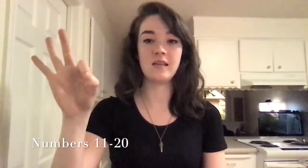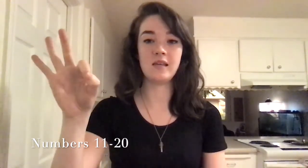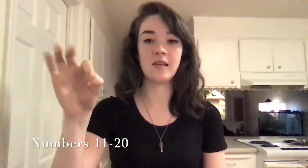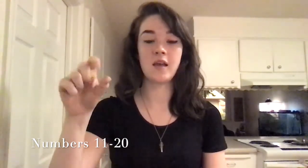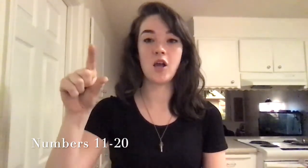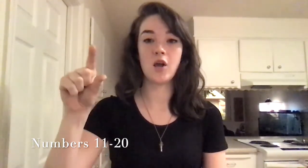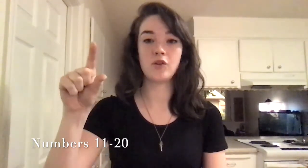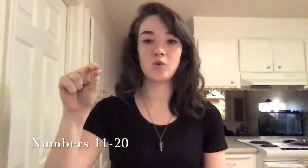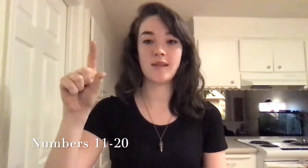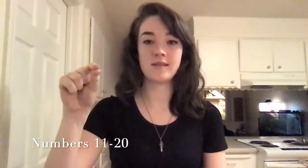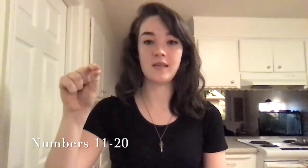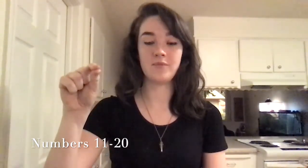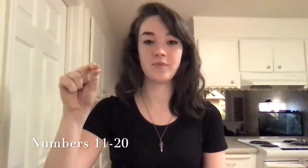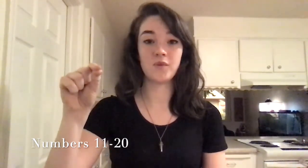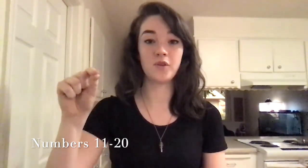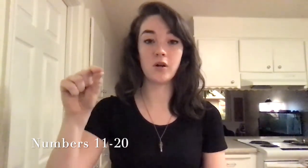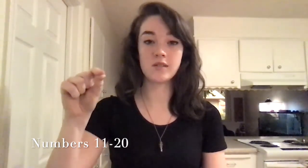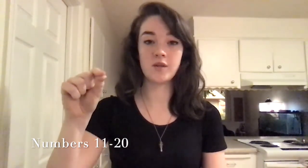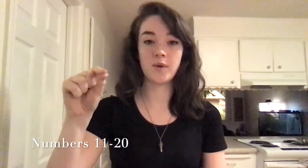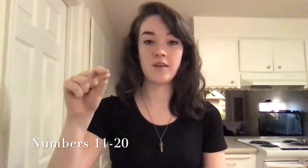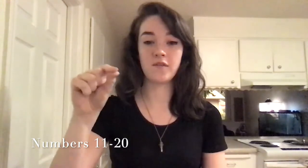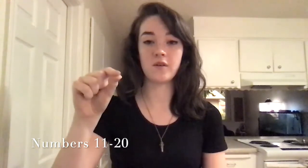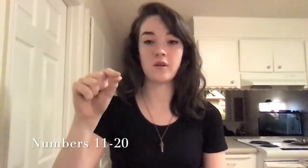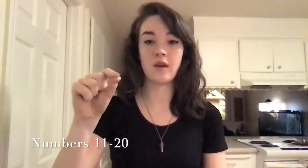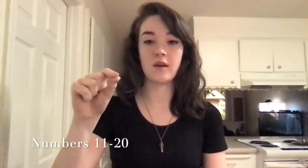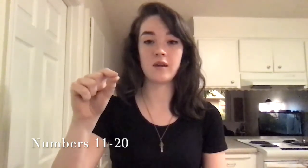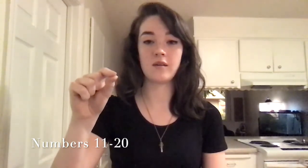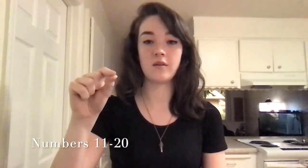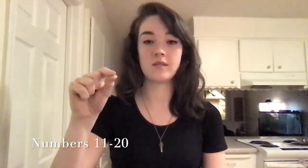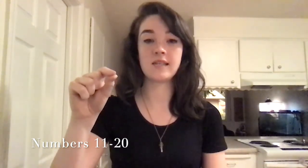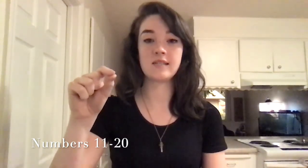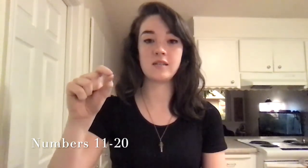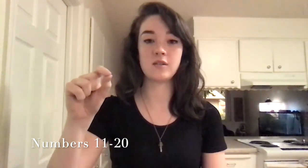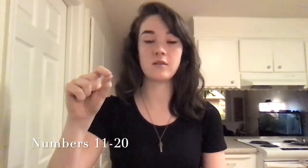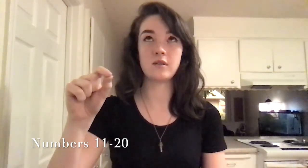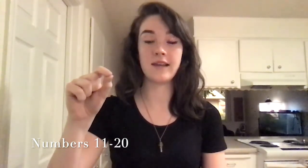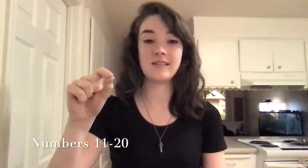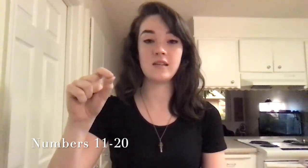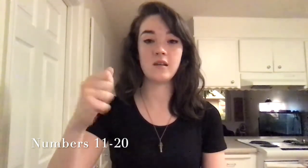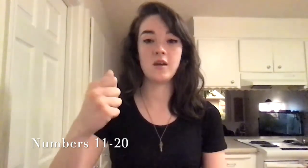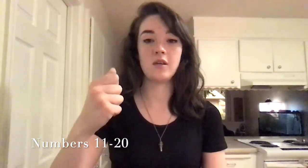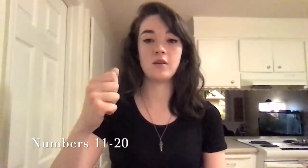19, 20. Or the alternate way for 16 to 19, you can